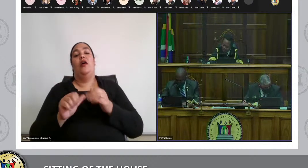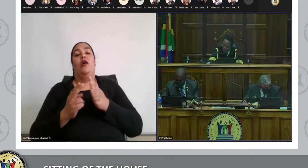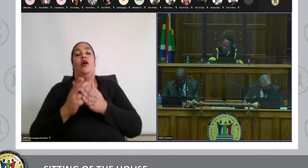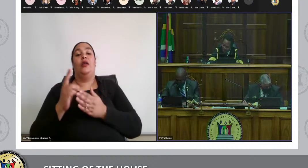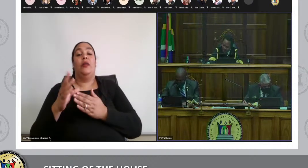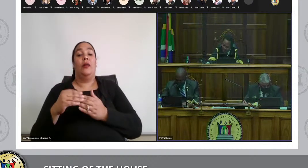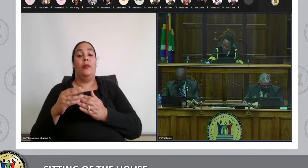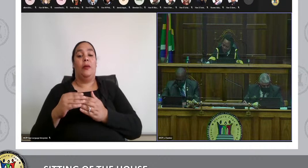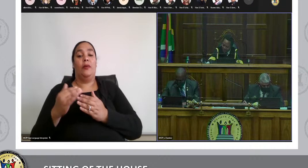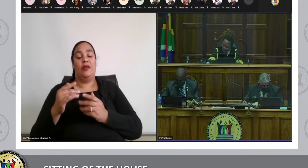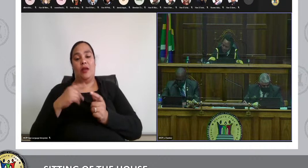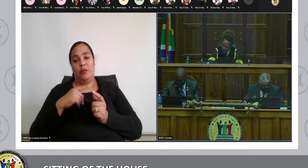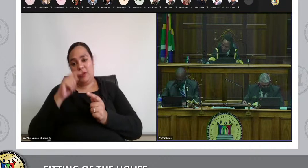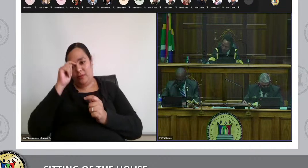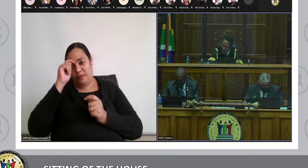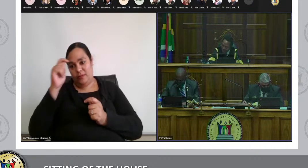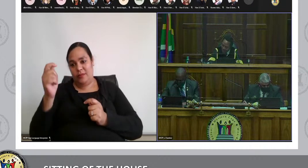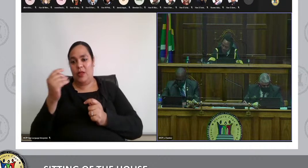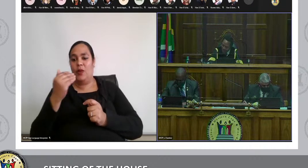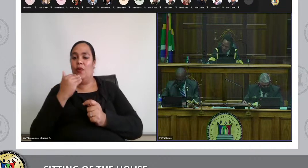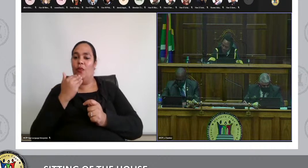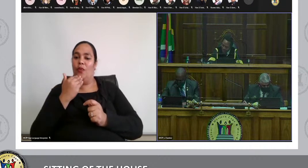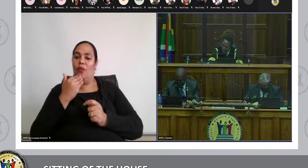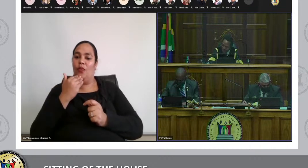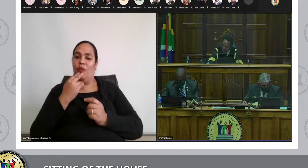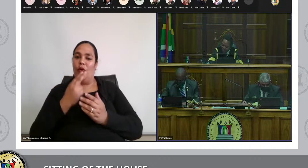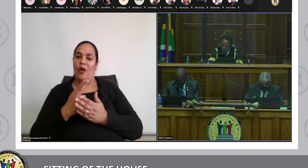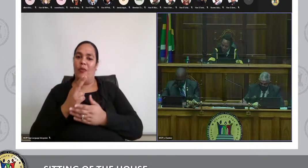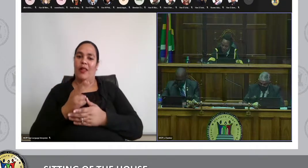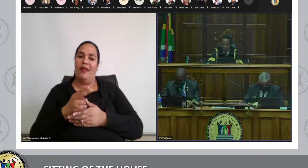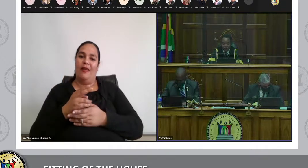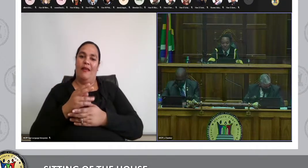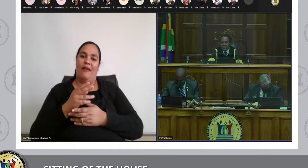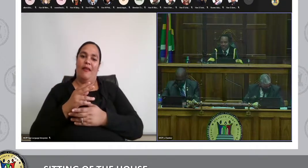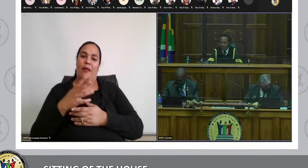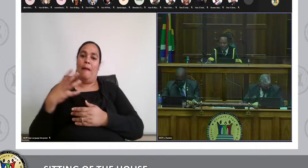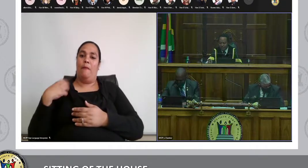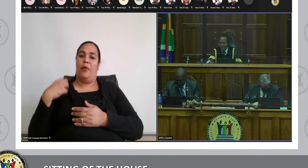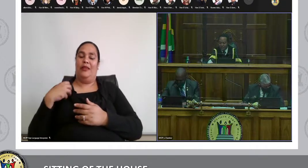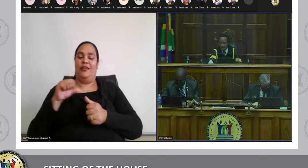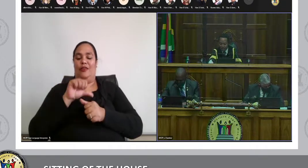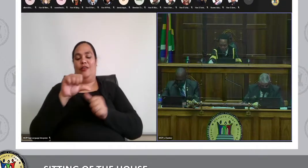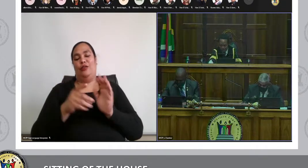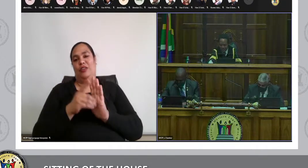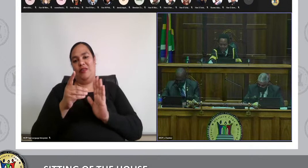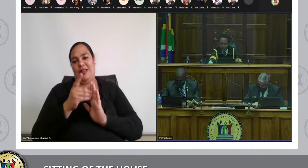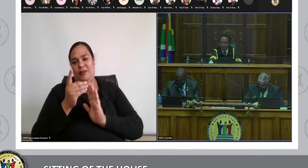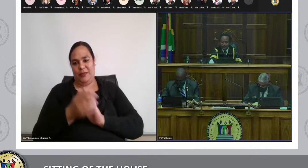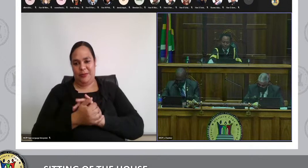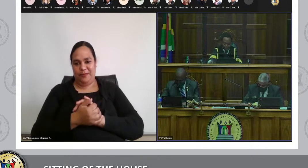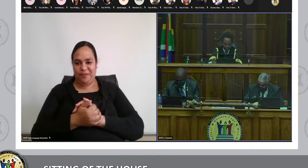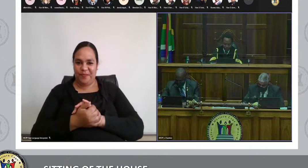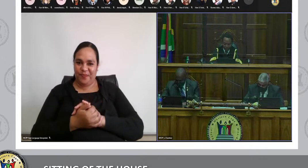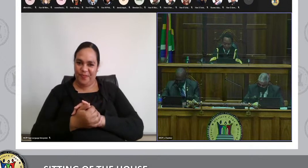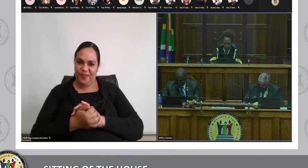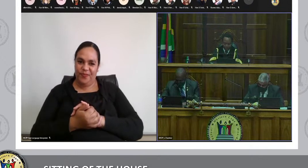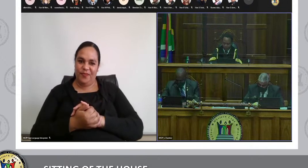now recognize Honourable Fernandez, the Minister of Social Development. Minister.